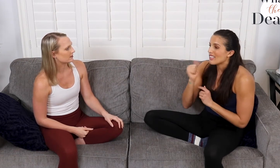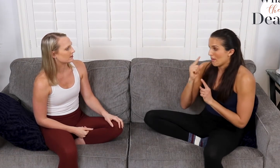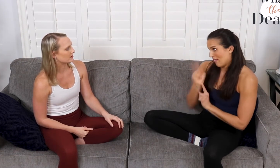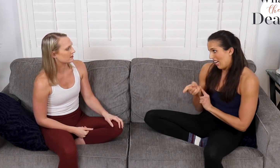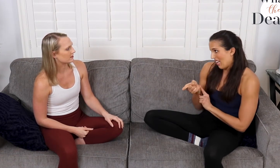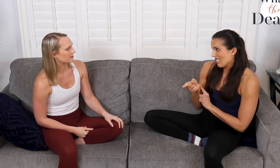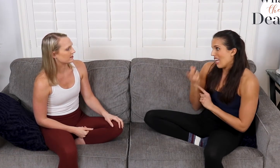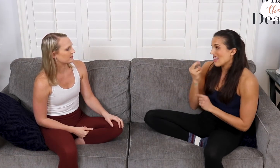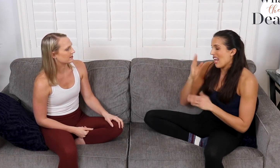problem.